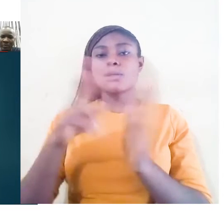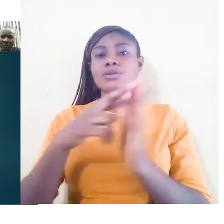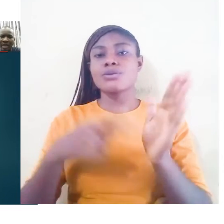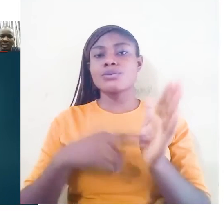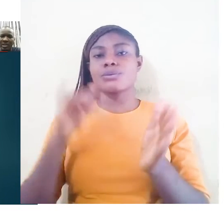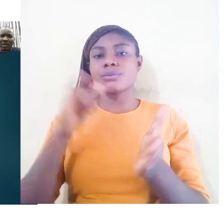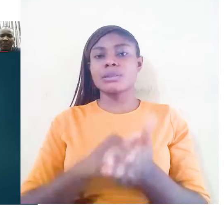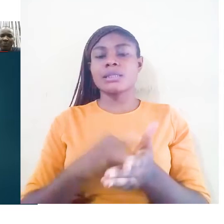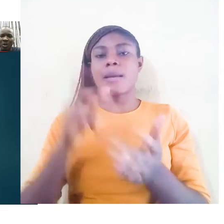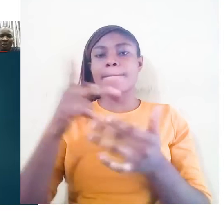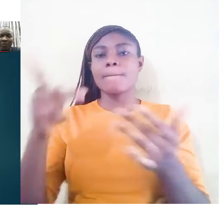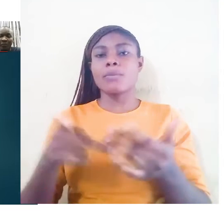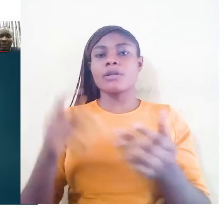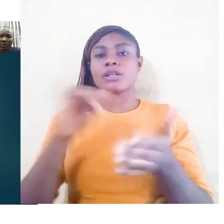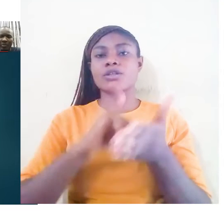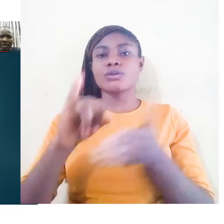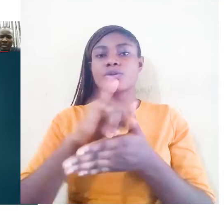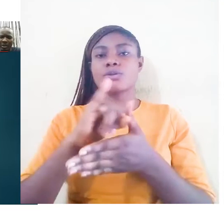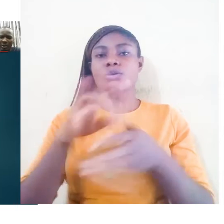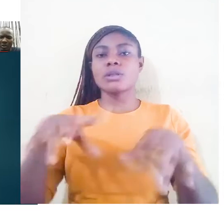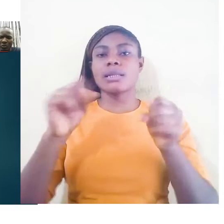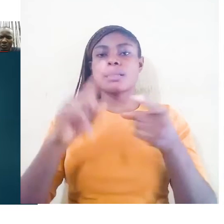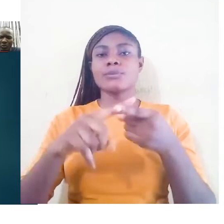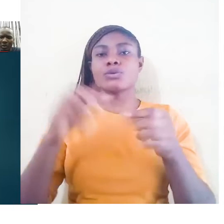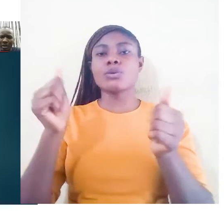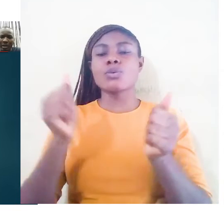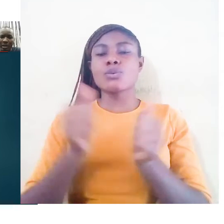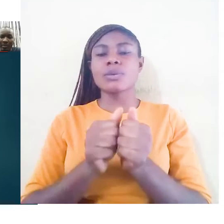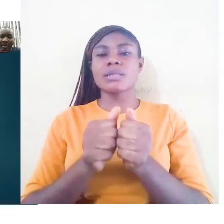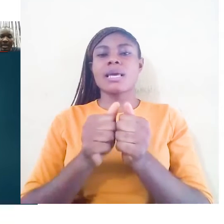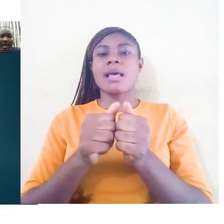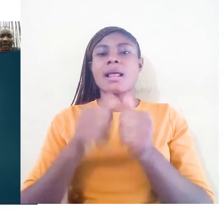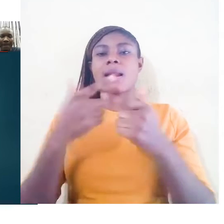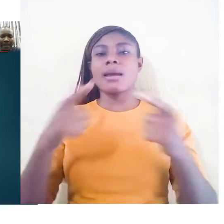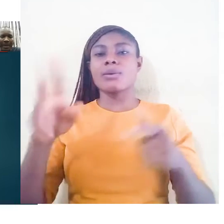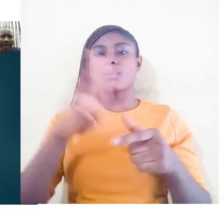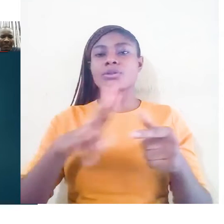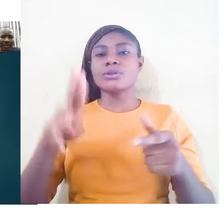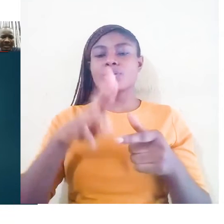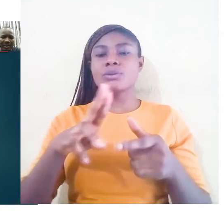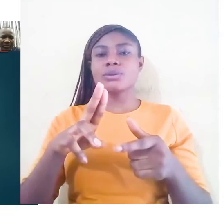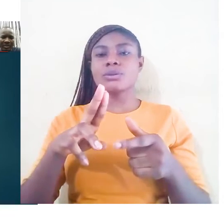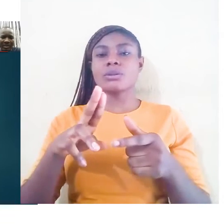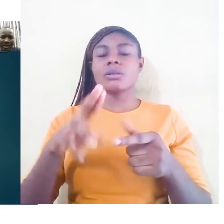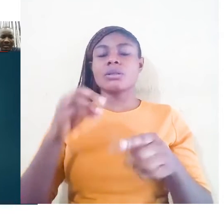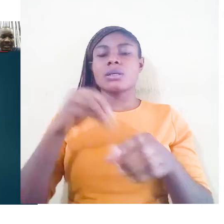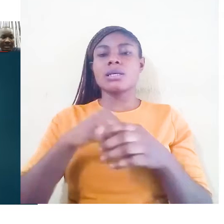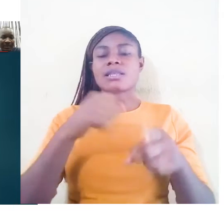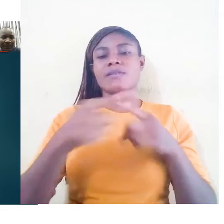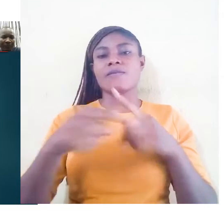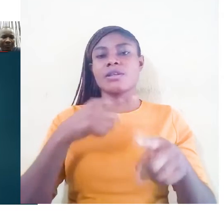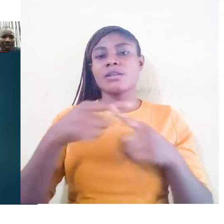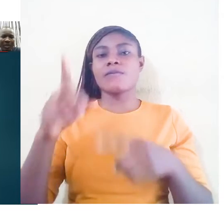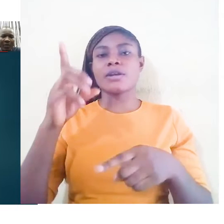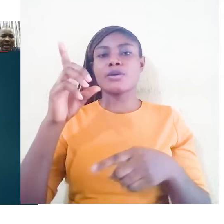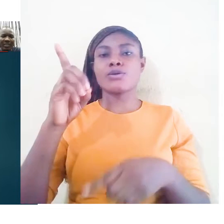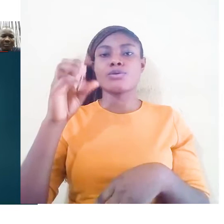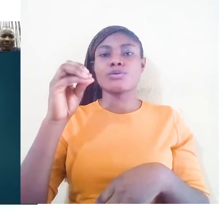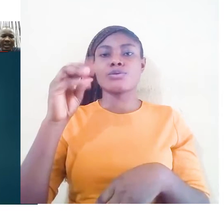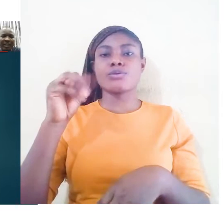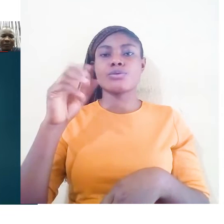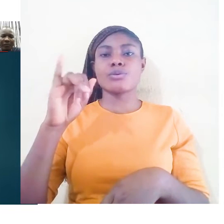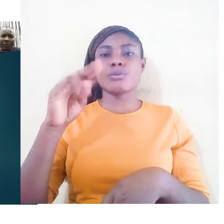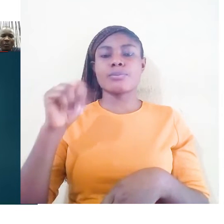use in a variety of different domains, according to Kimlicka and Pattern in 2013. The